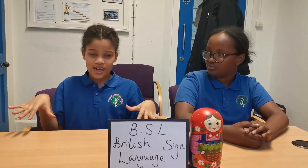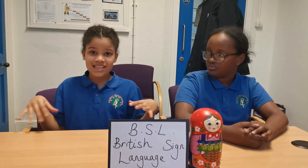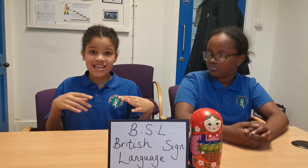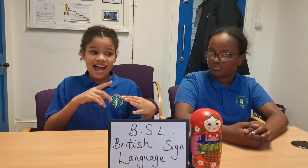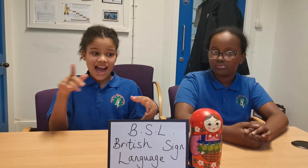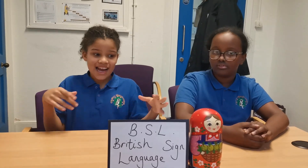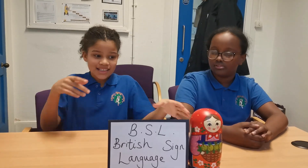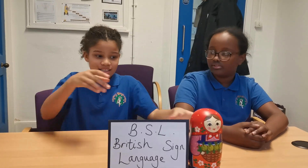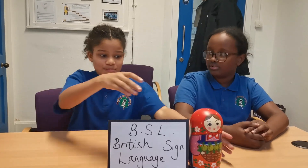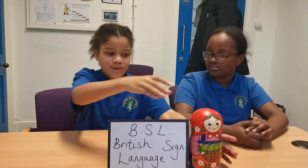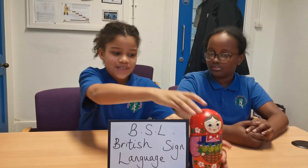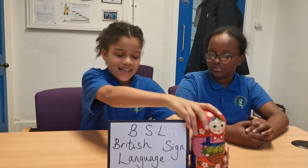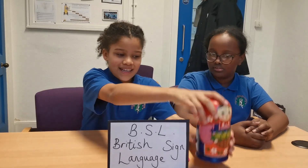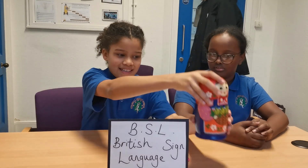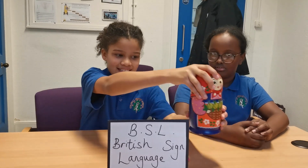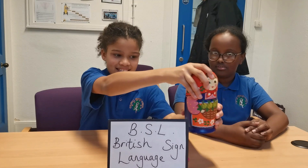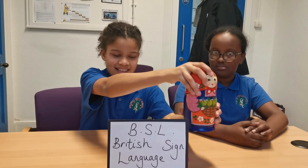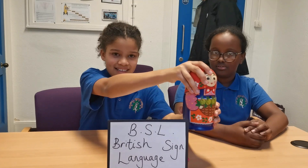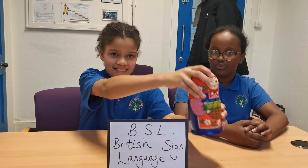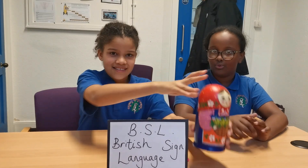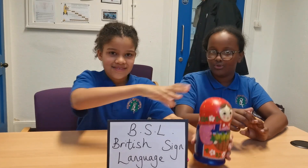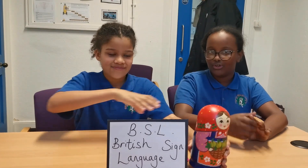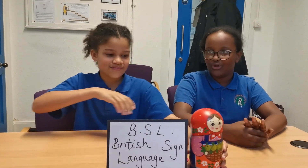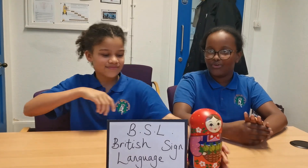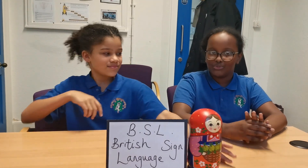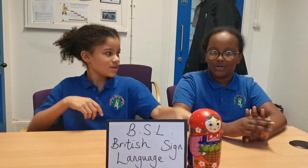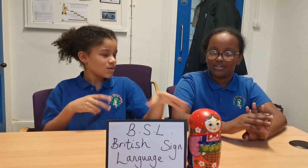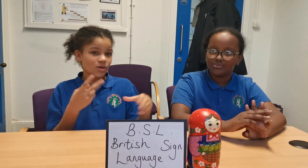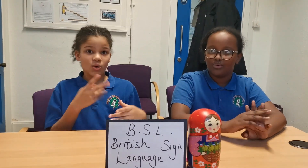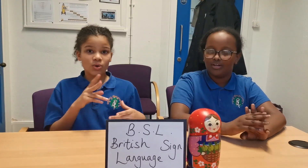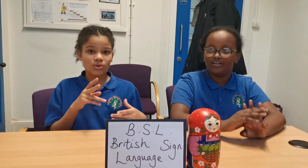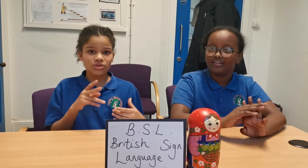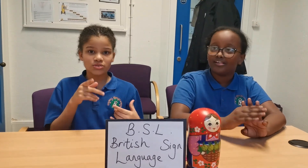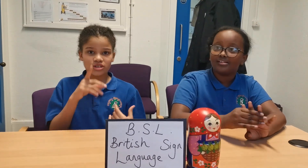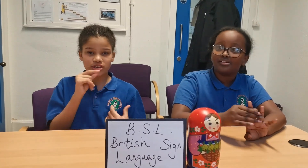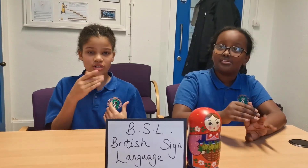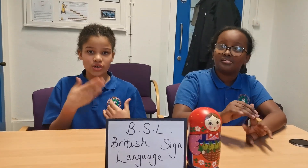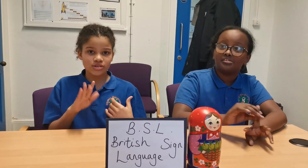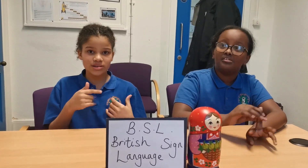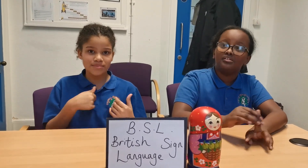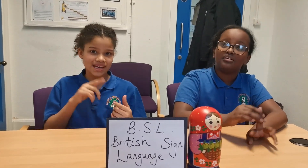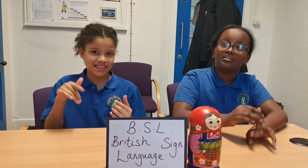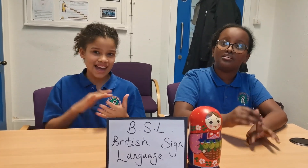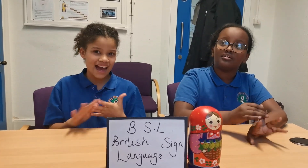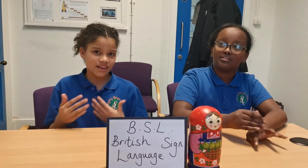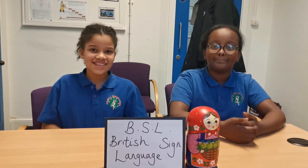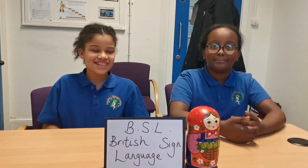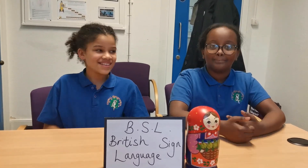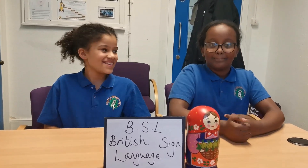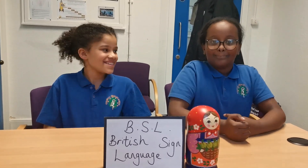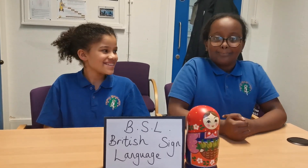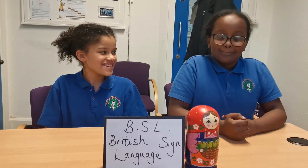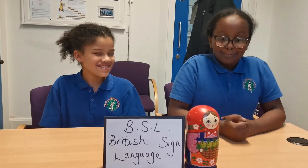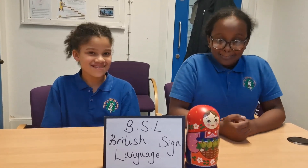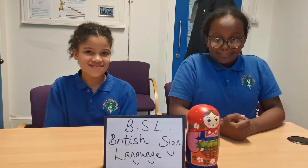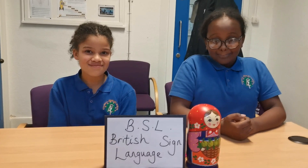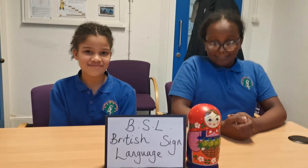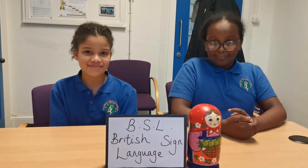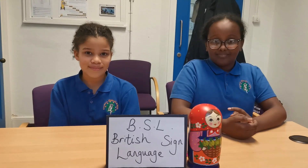office and put it in here. Or you can go to us. Or you can go to me and Haala. Fantastic. Do you want to teach us